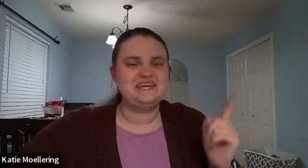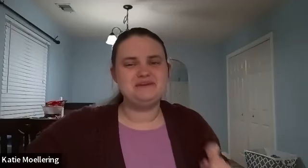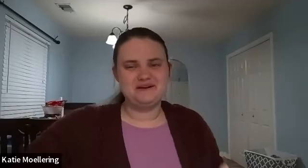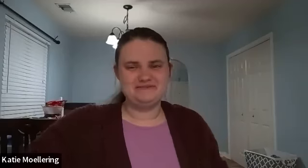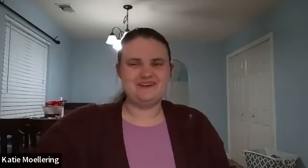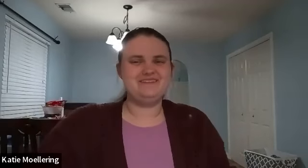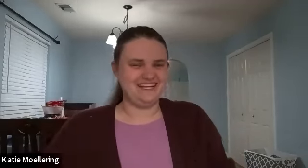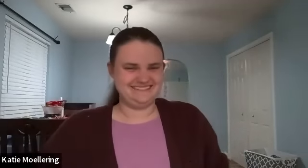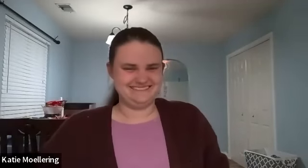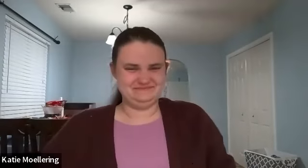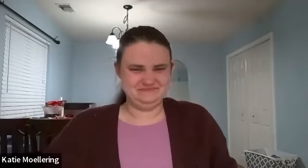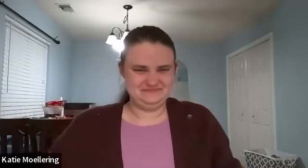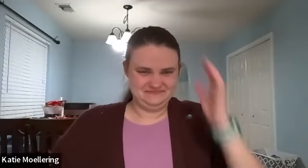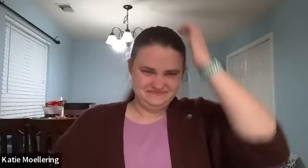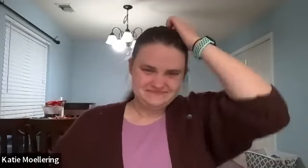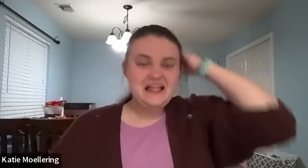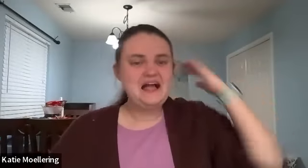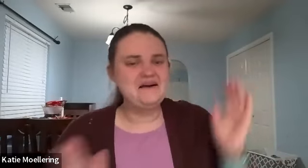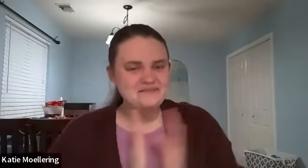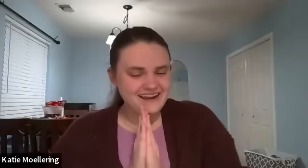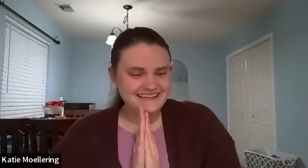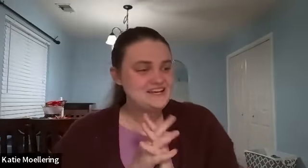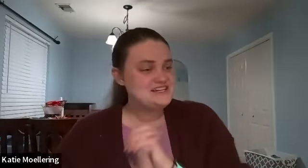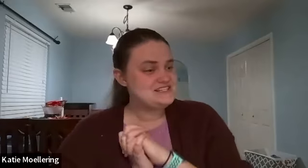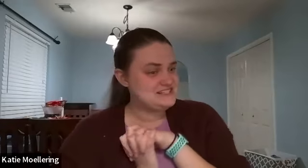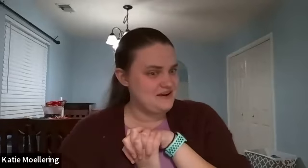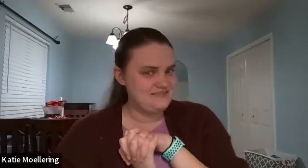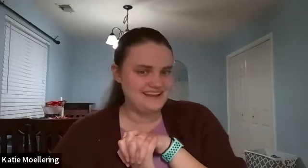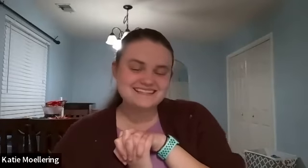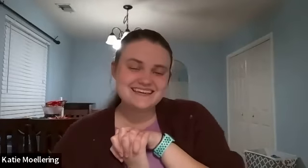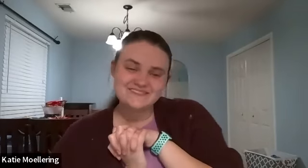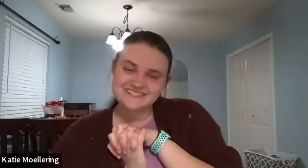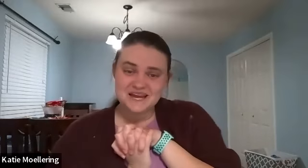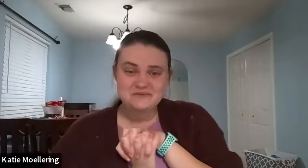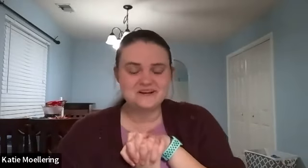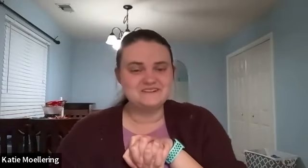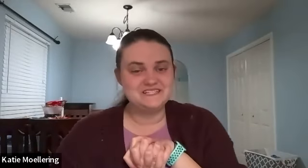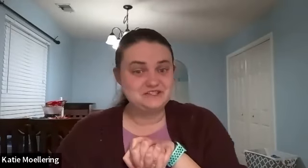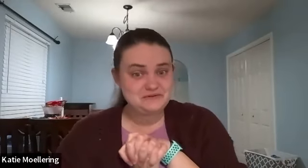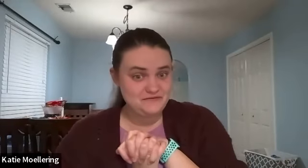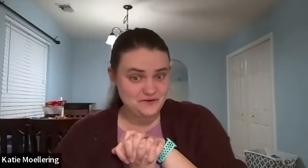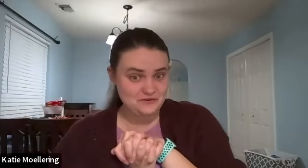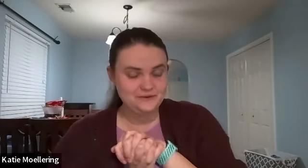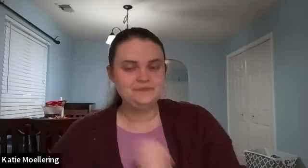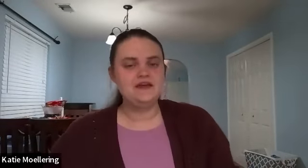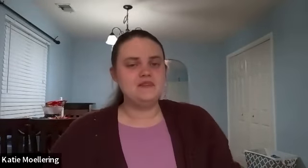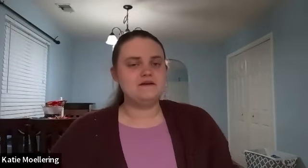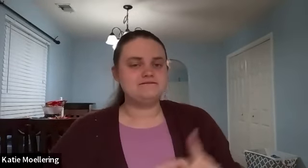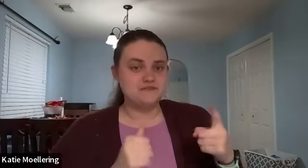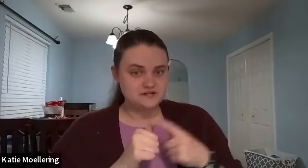There we go. Okay. All right. So, like I said, for tonight, we're going to do food. The first